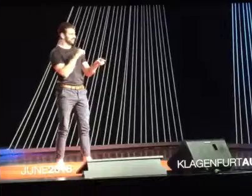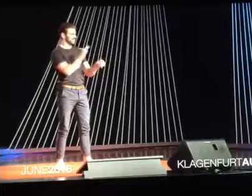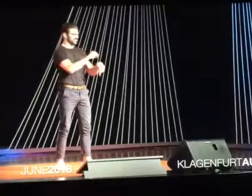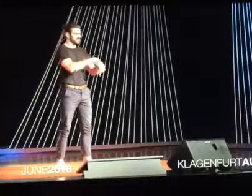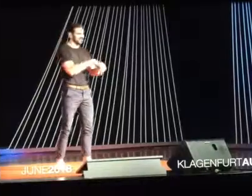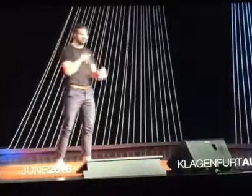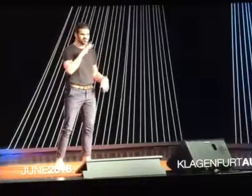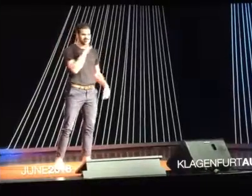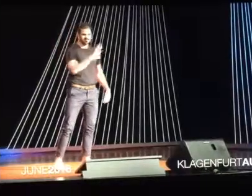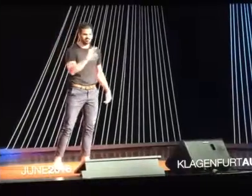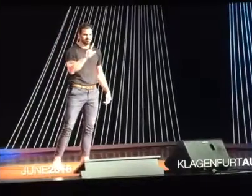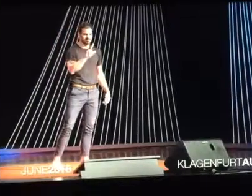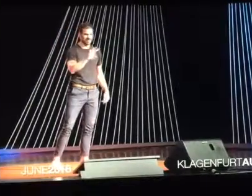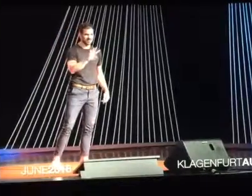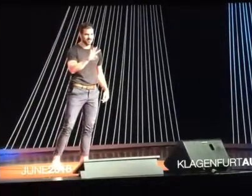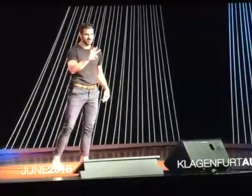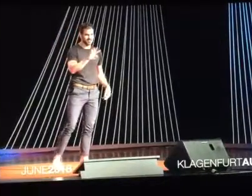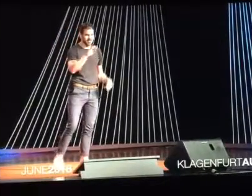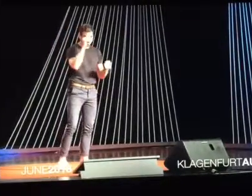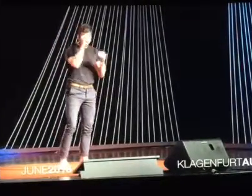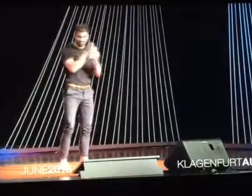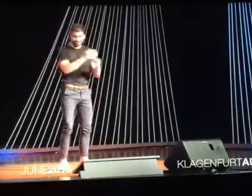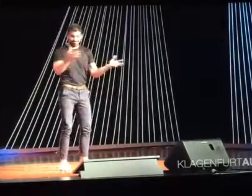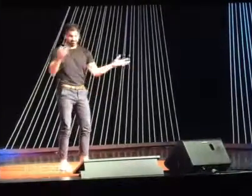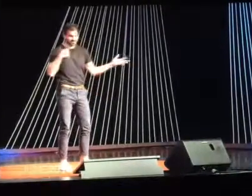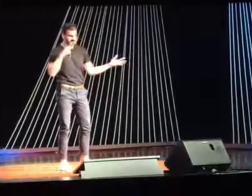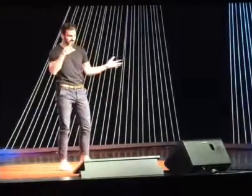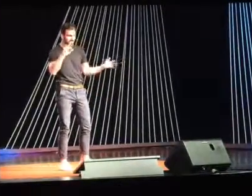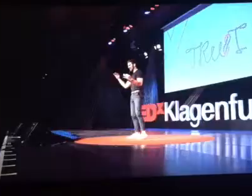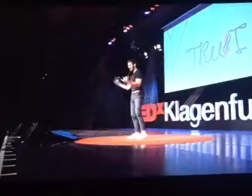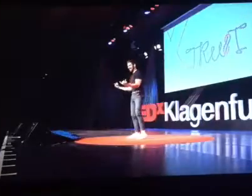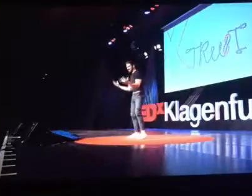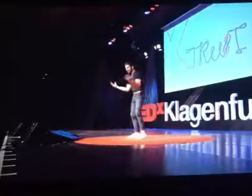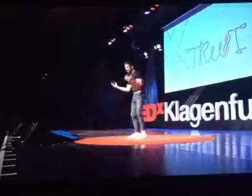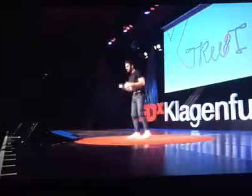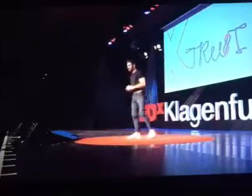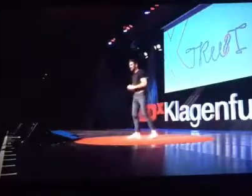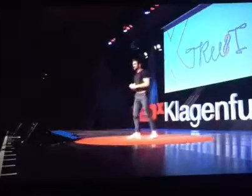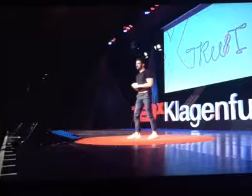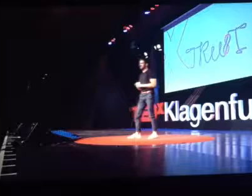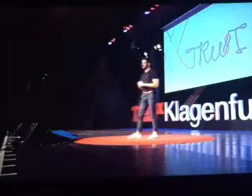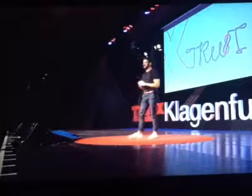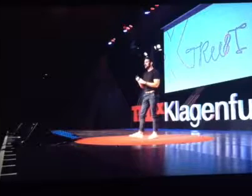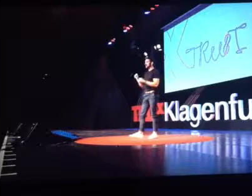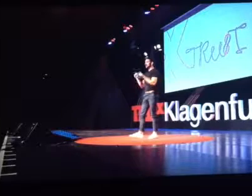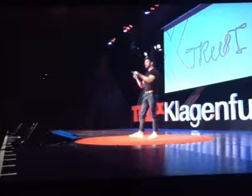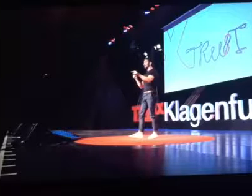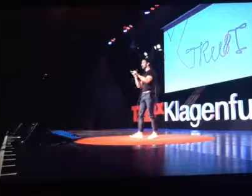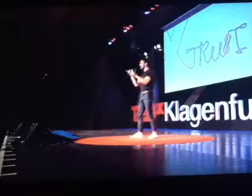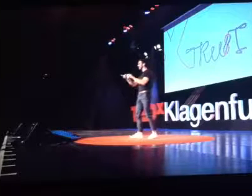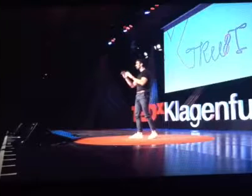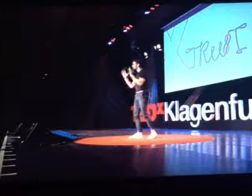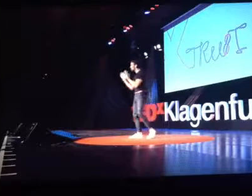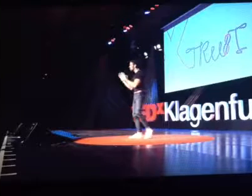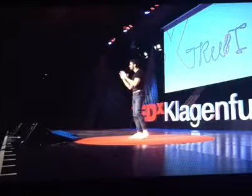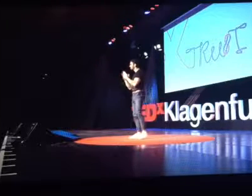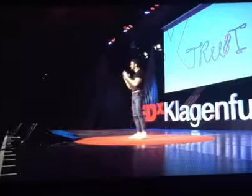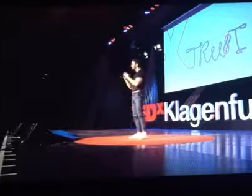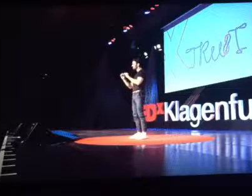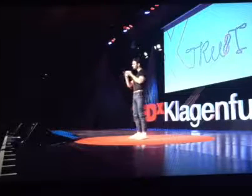Now, I lived there around the age of 24, and just letting you know, I'm 29 now. And in